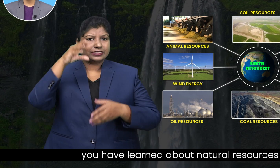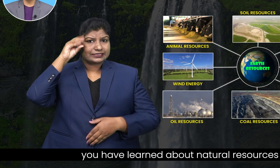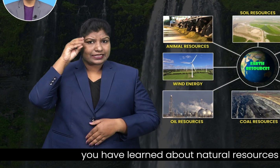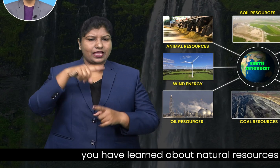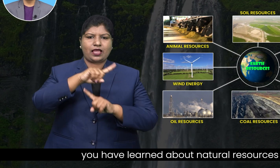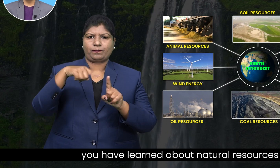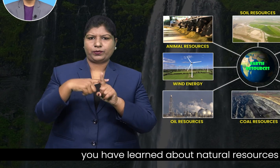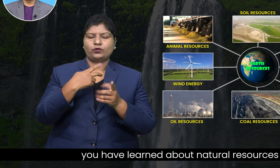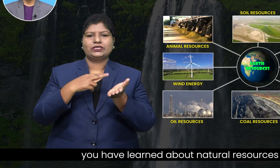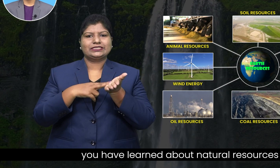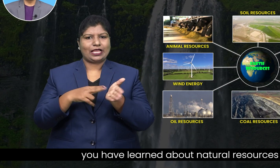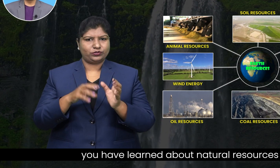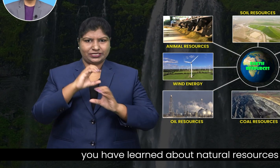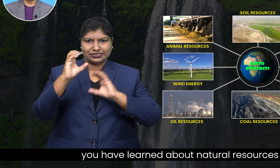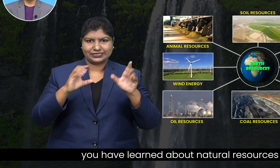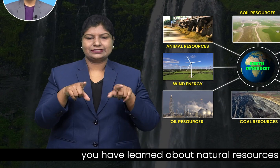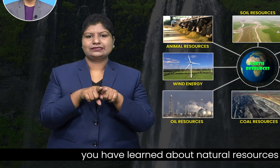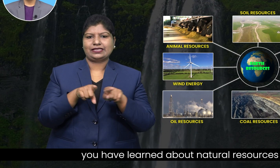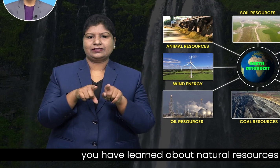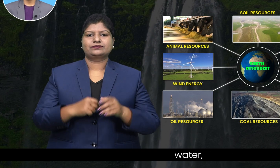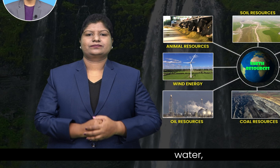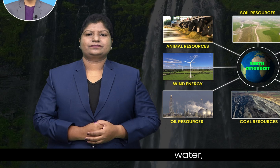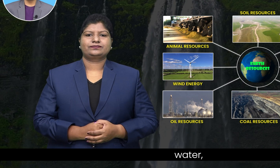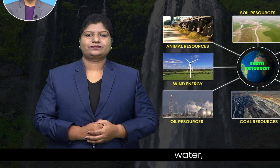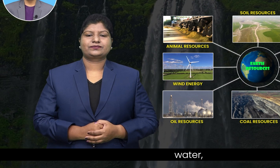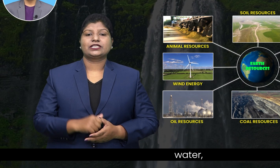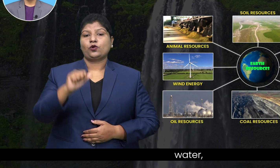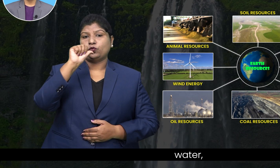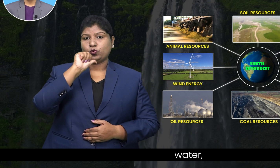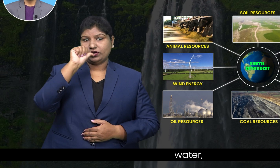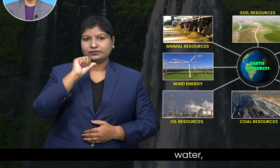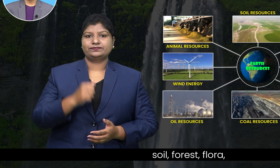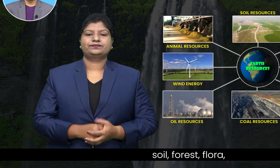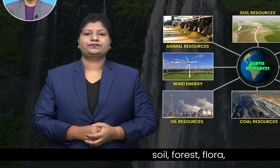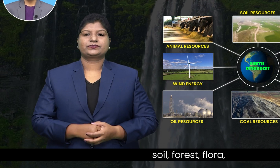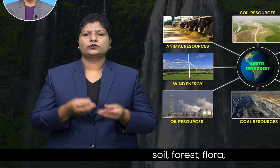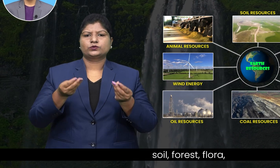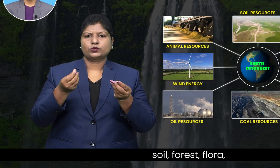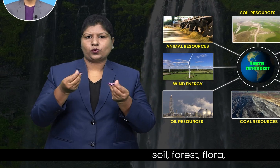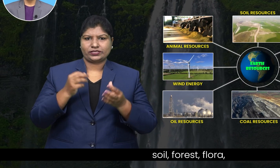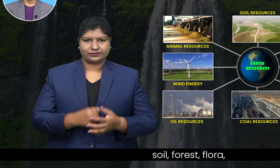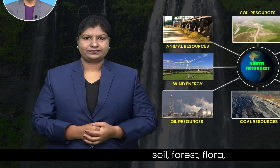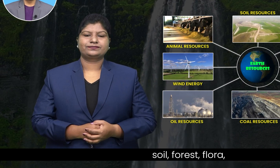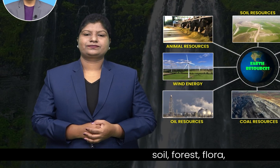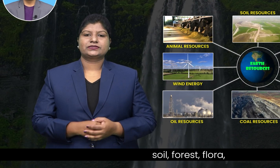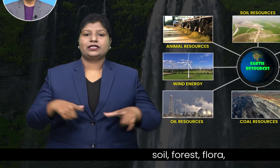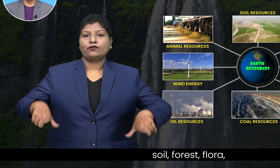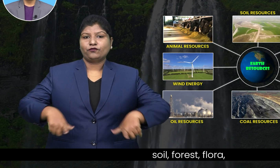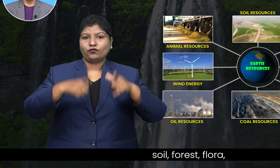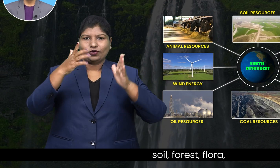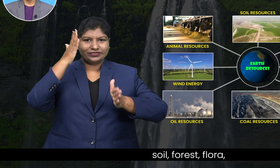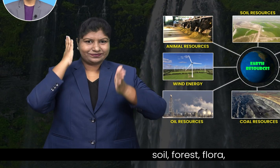natural resources like water, soil,